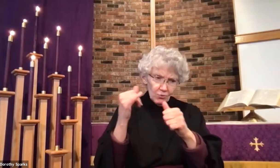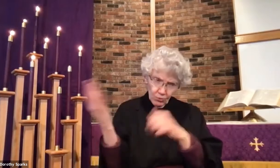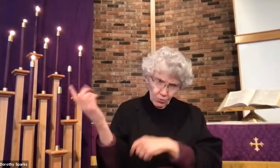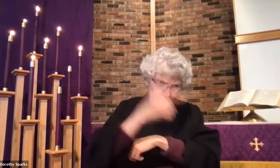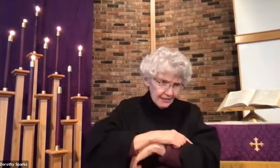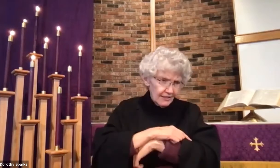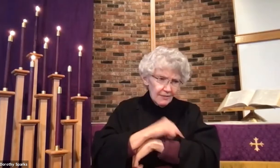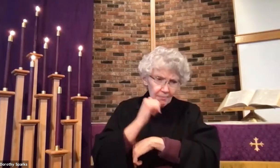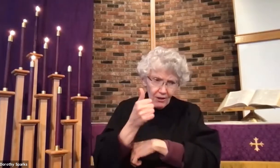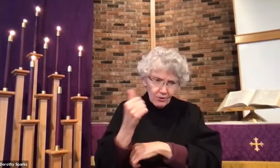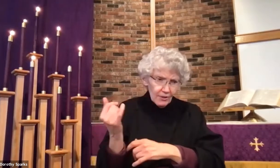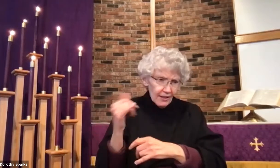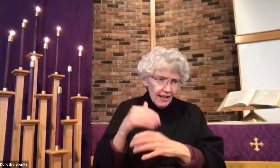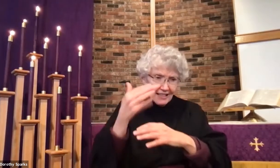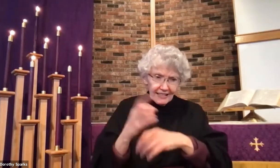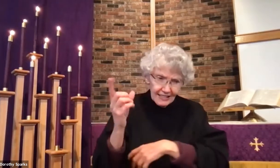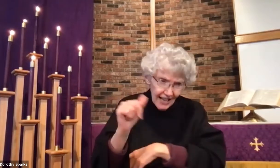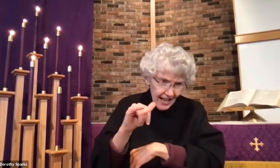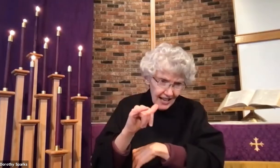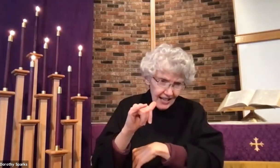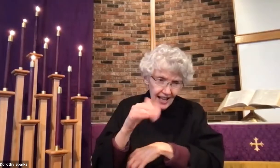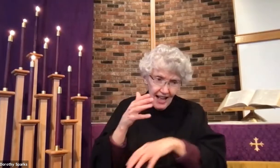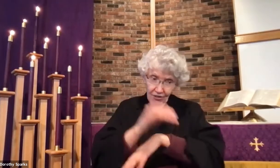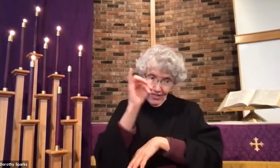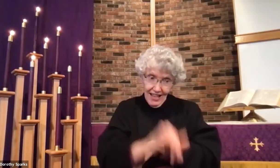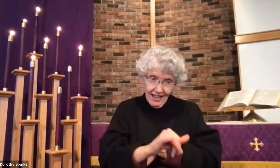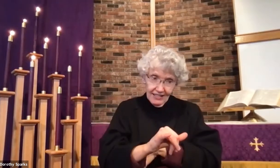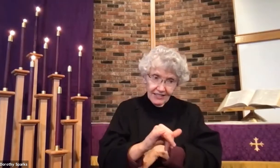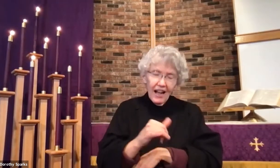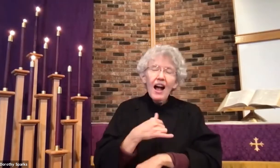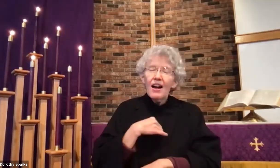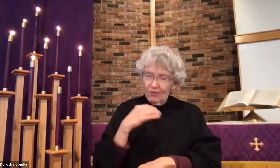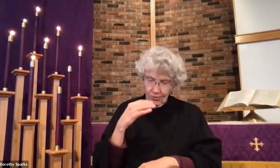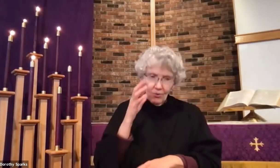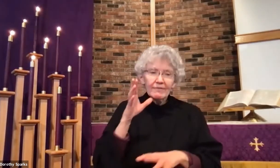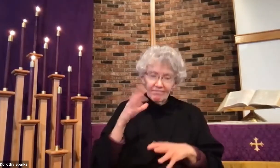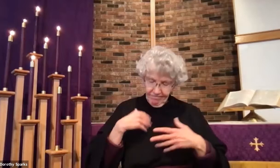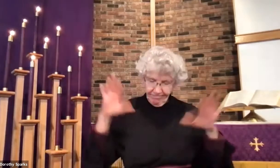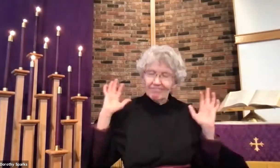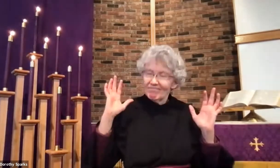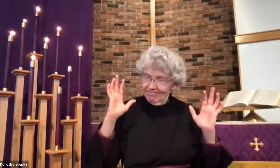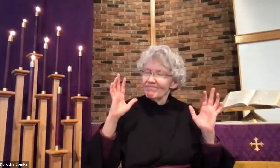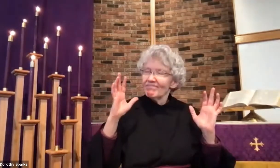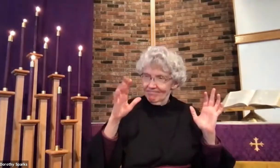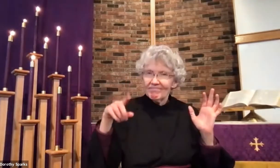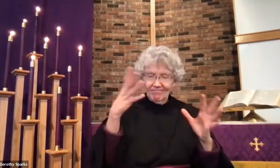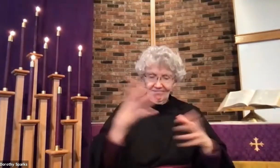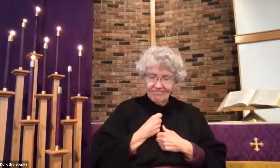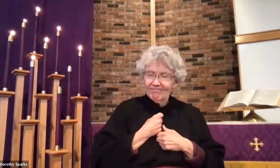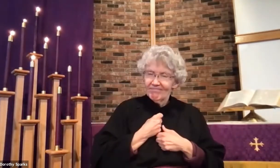After that, I must go, because all prophets should die in Jerusalem.